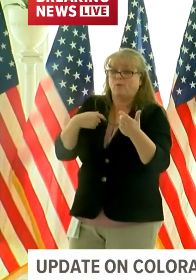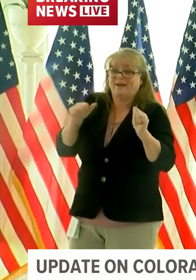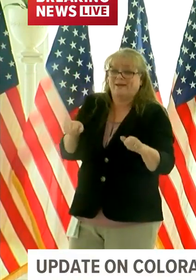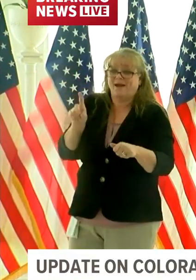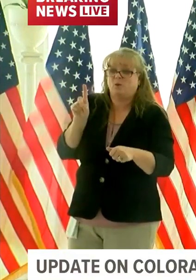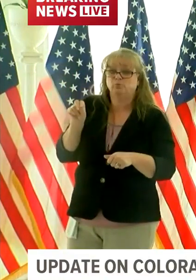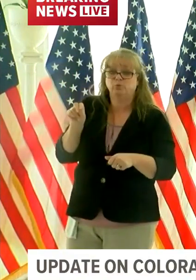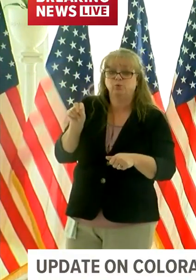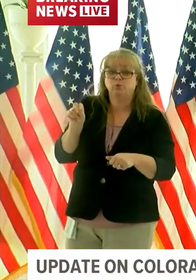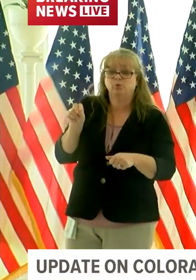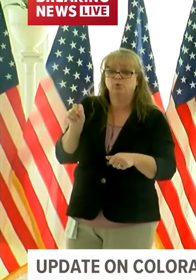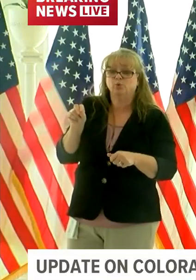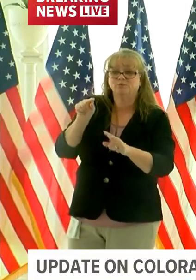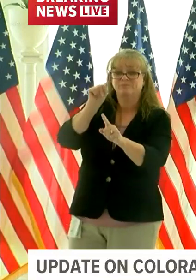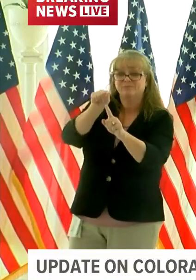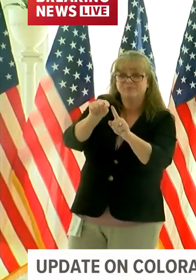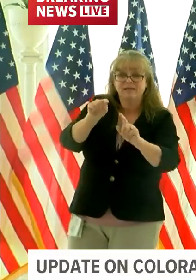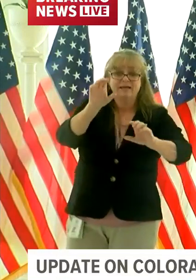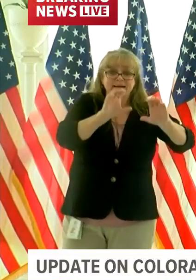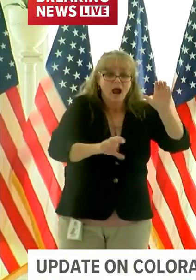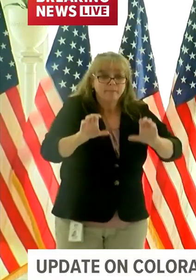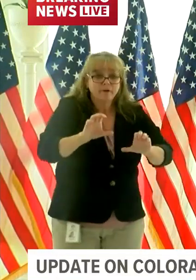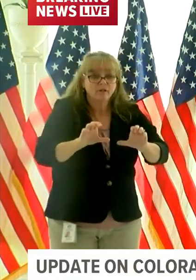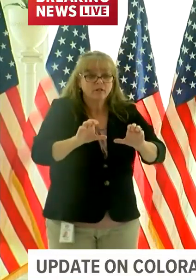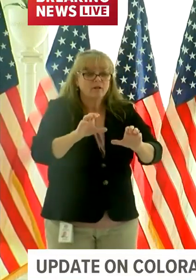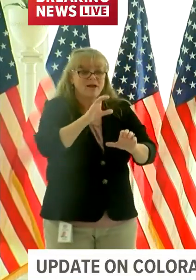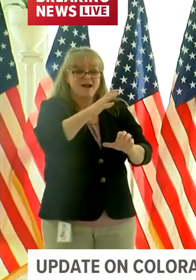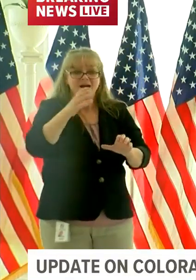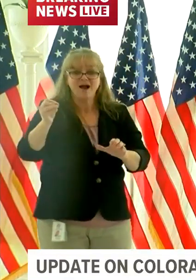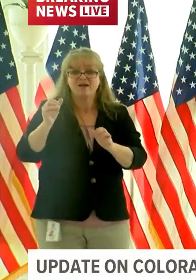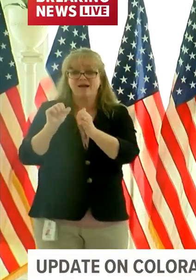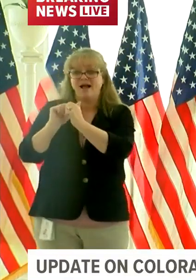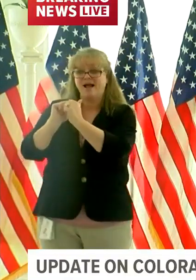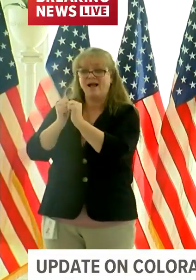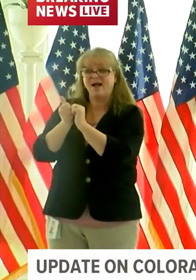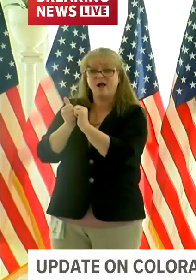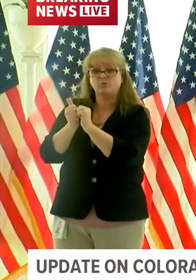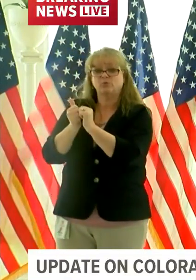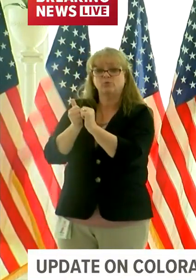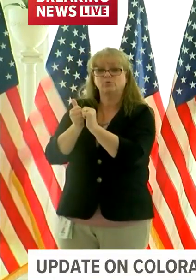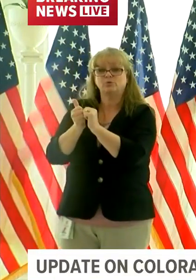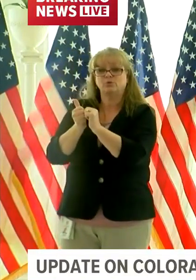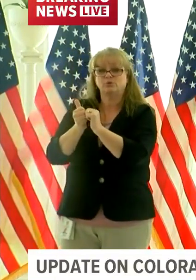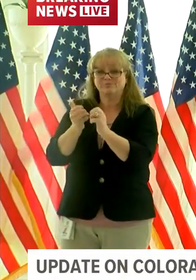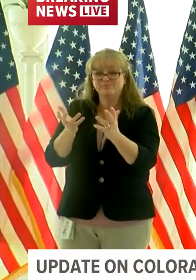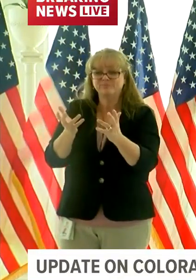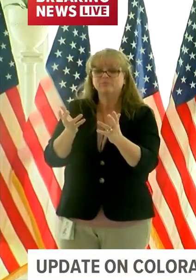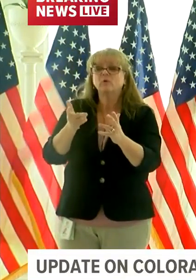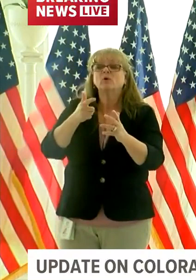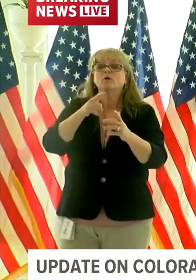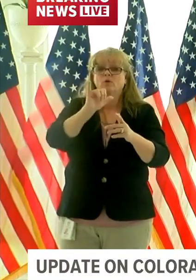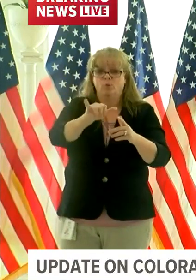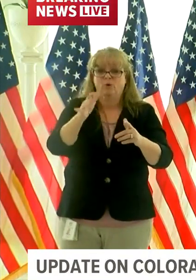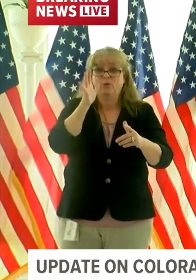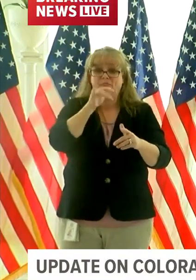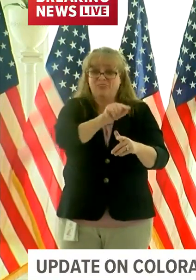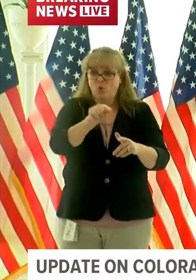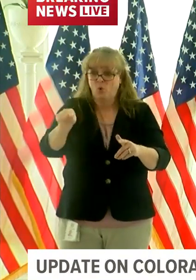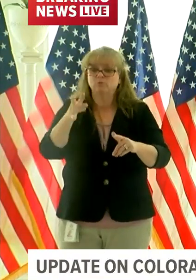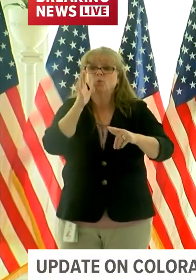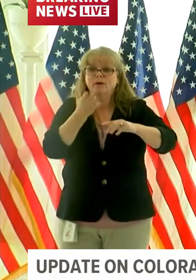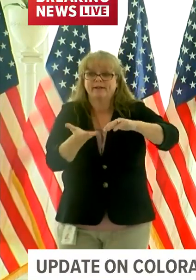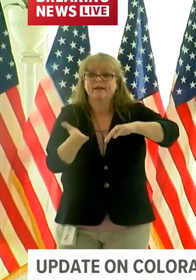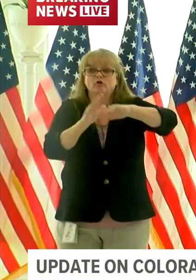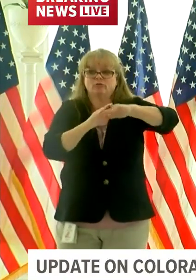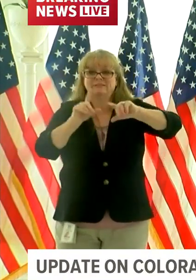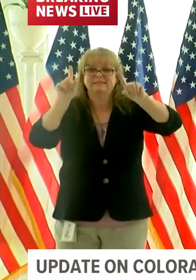terms of where and how the testing is done. So testing will be done at a much greater scale. Those details will be forthcoming.